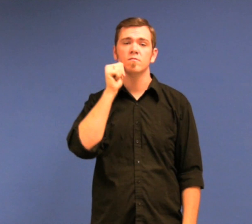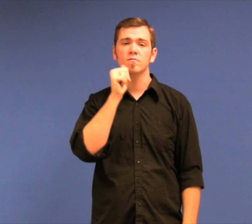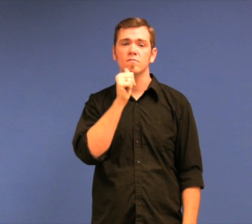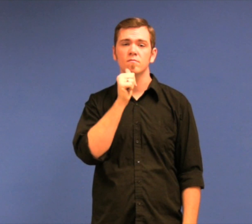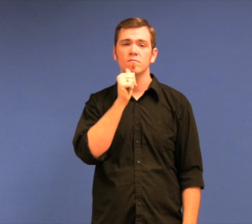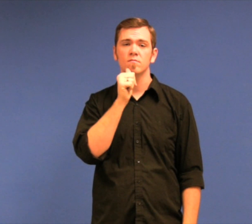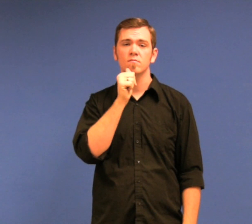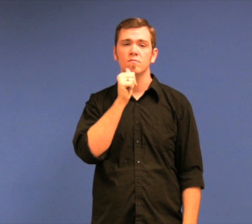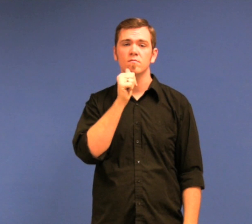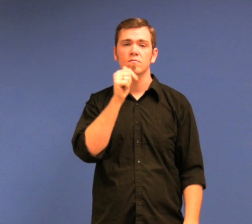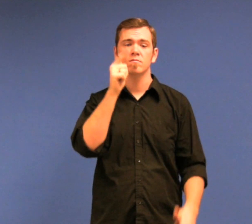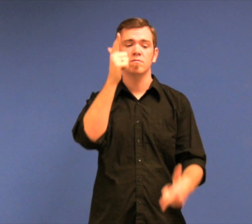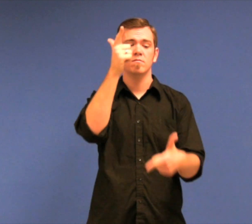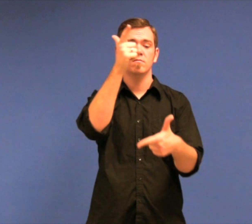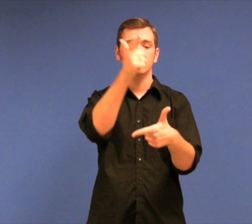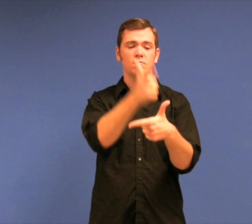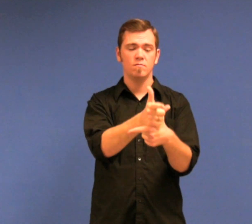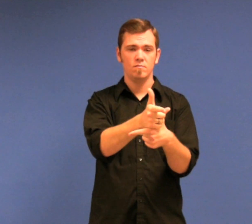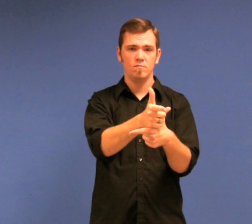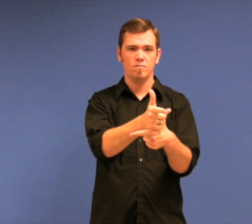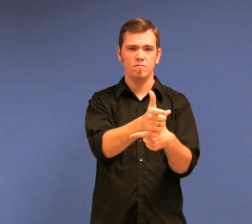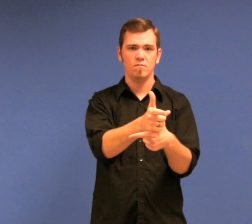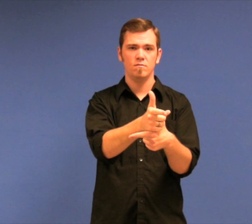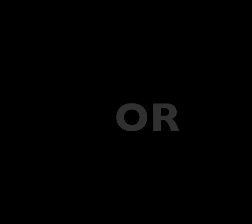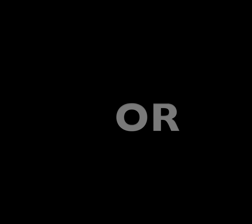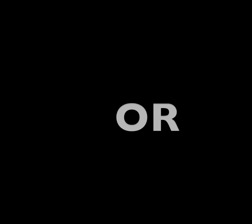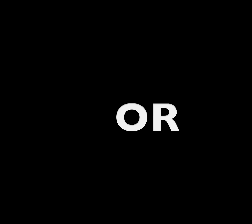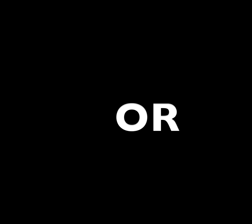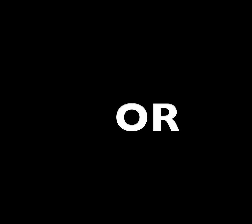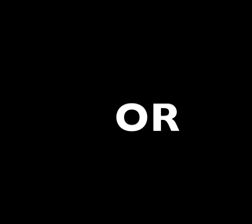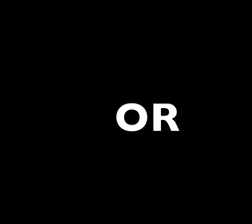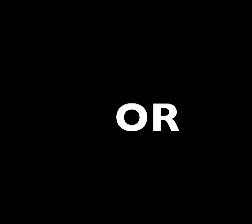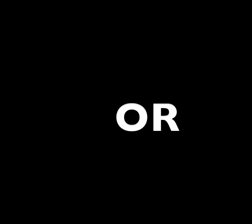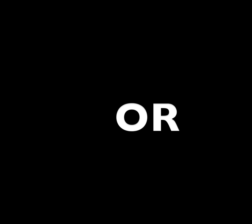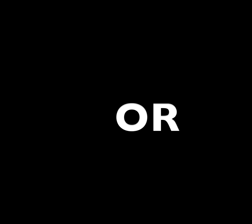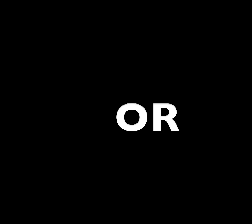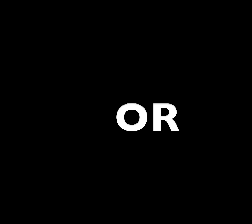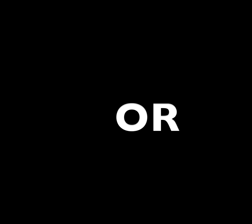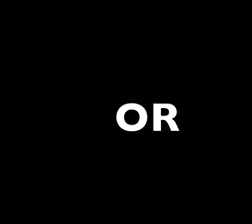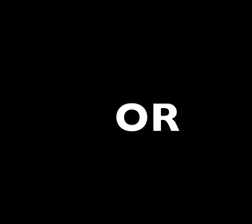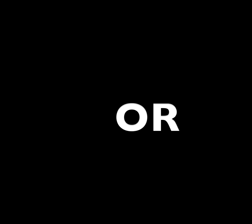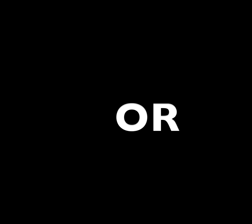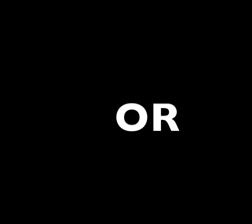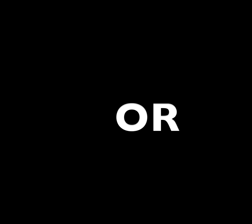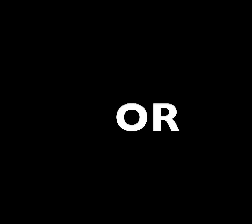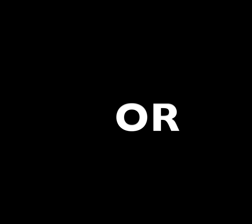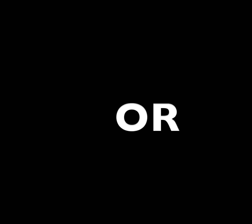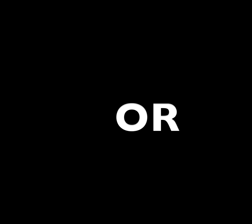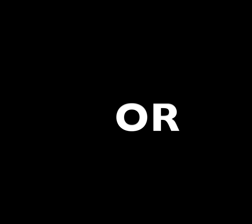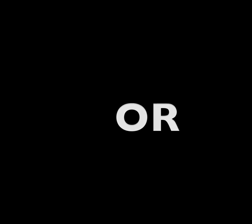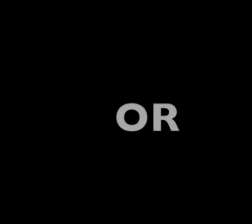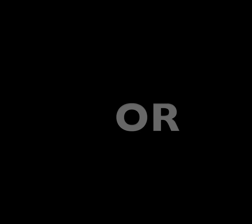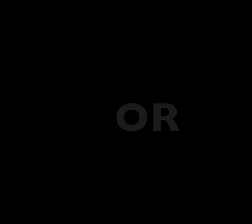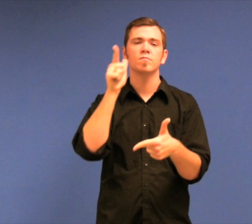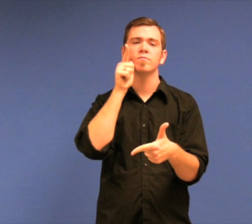That's just a shorter version, so sister. And then the shortest version, which is probably one of the most common,